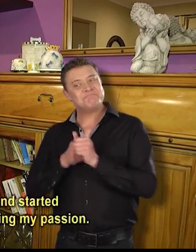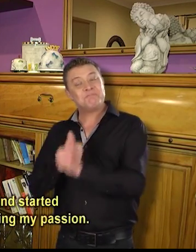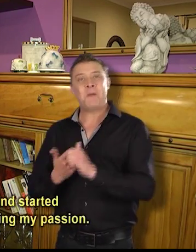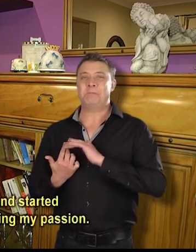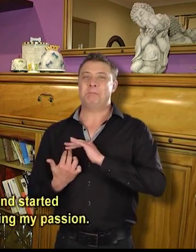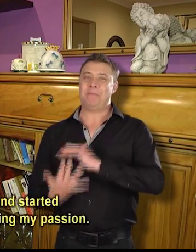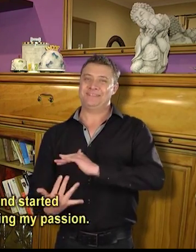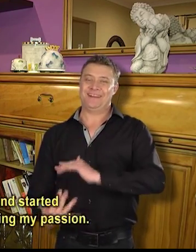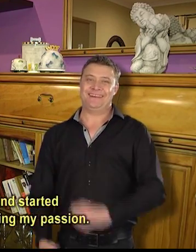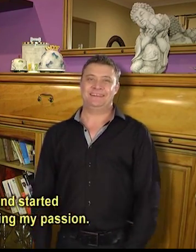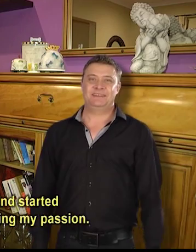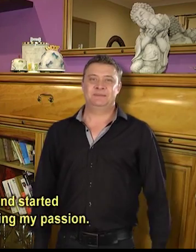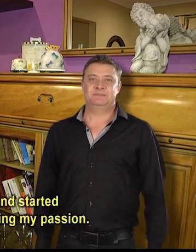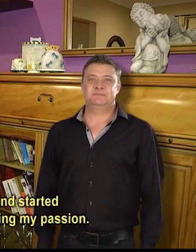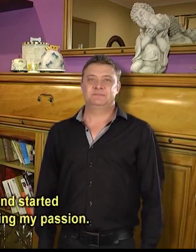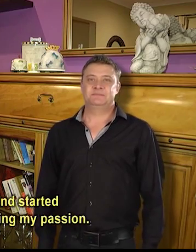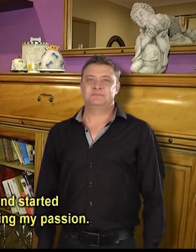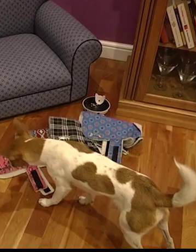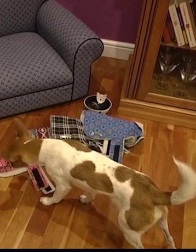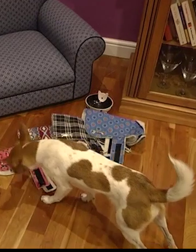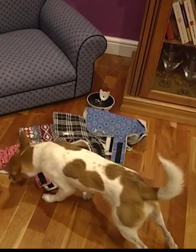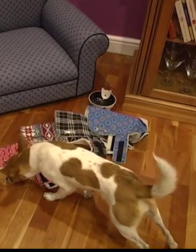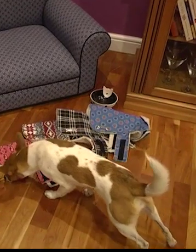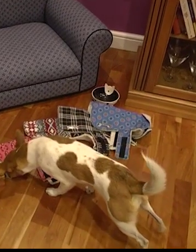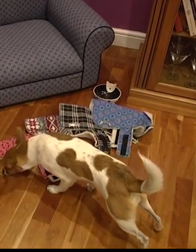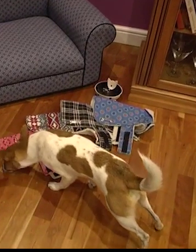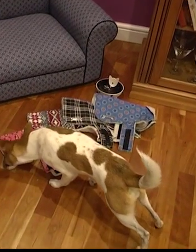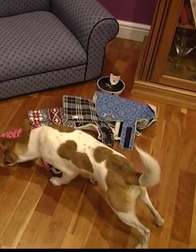change, and I just followed my passion.